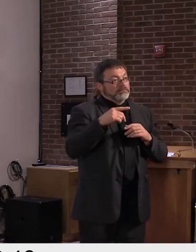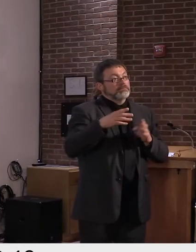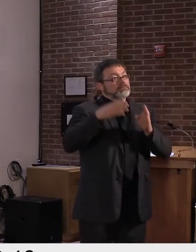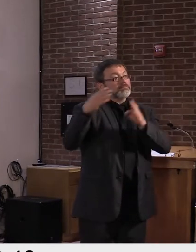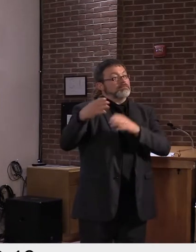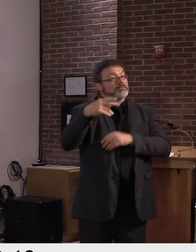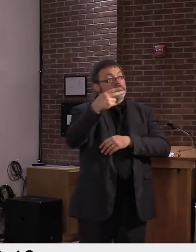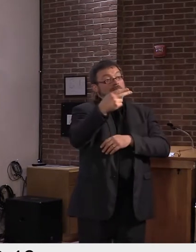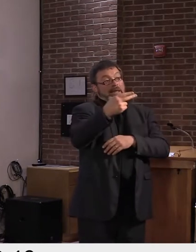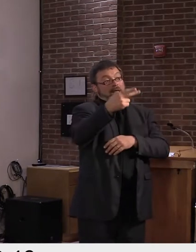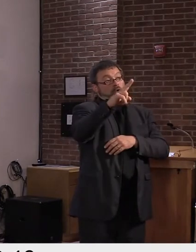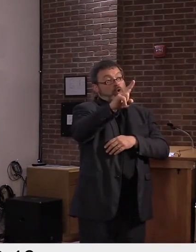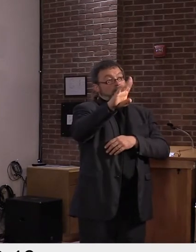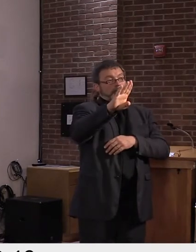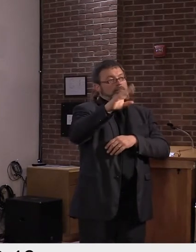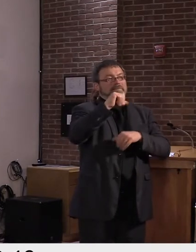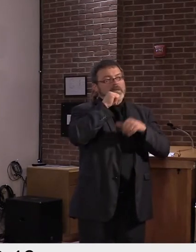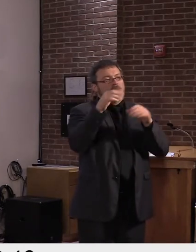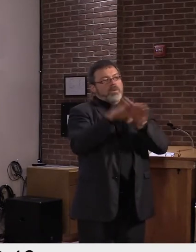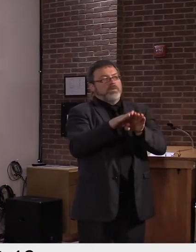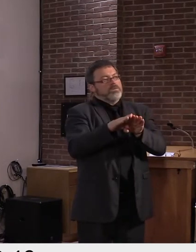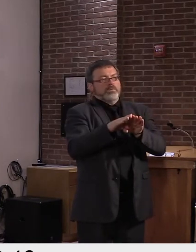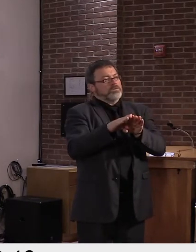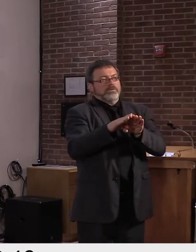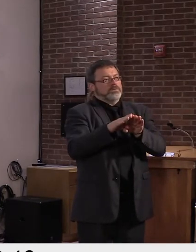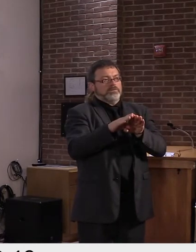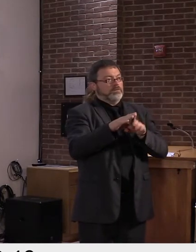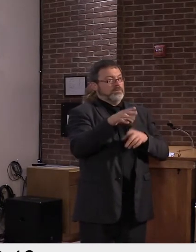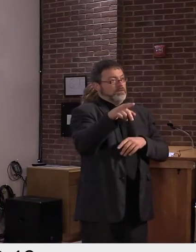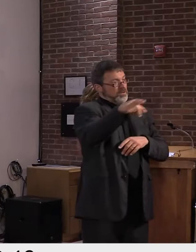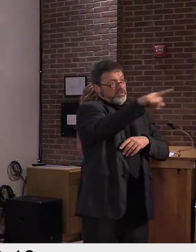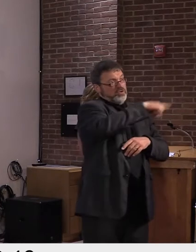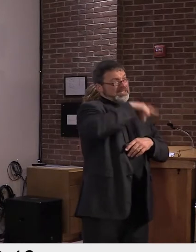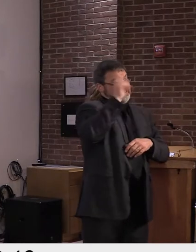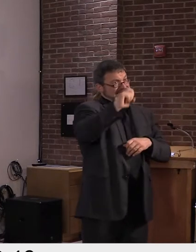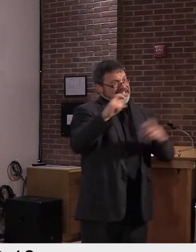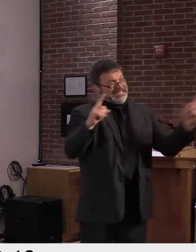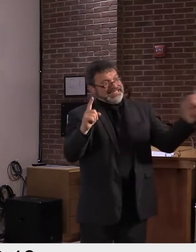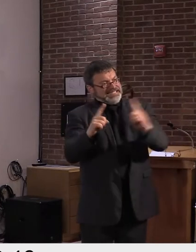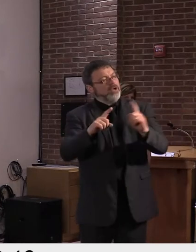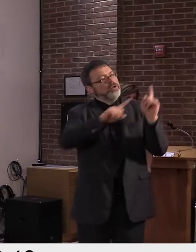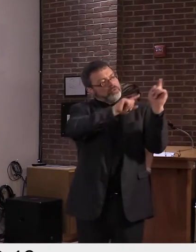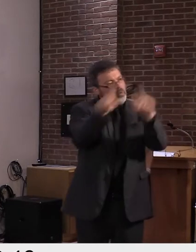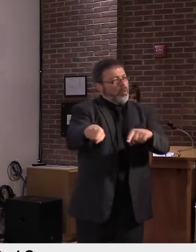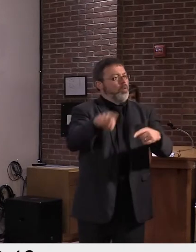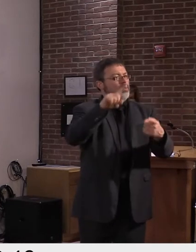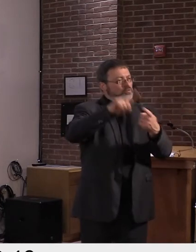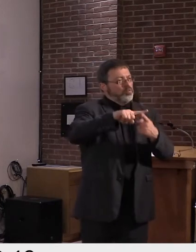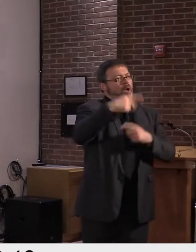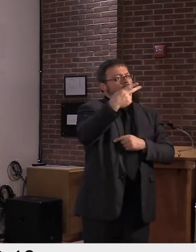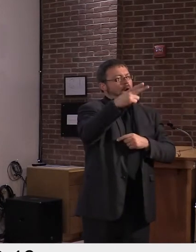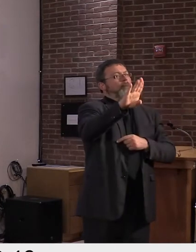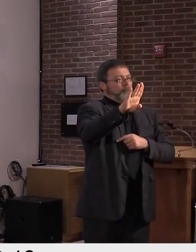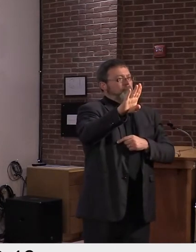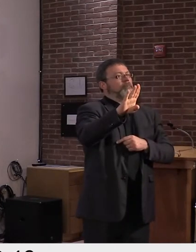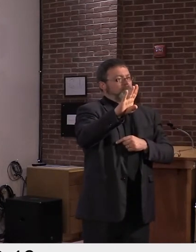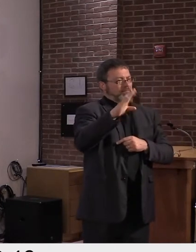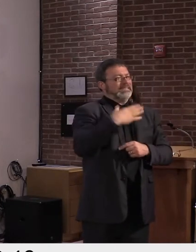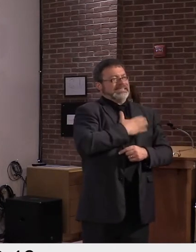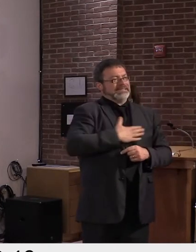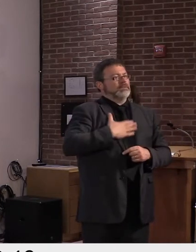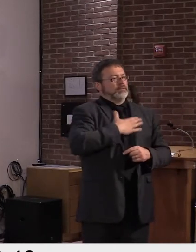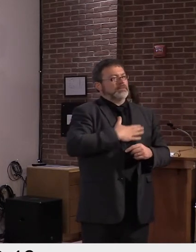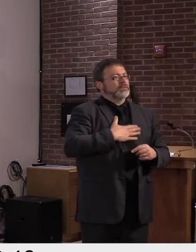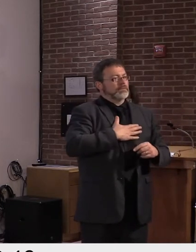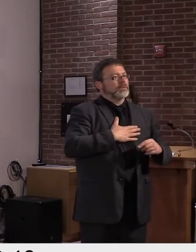treatments and support. Those continued on in the way that they've been continuing till now. So